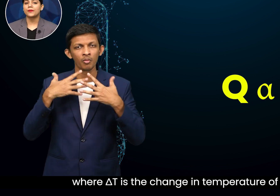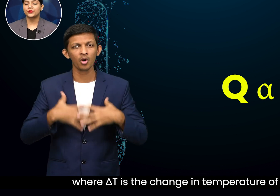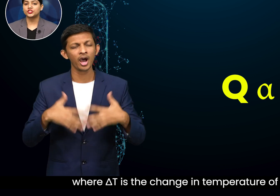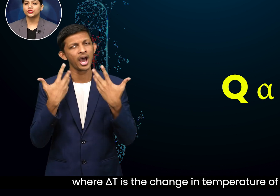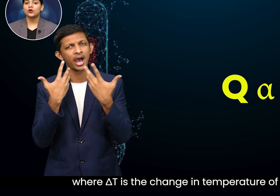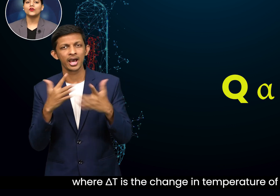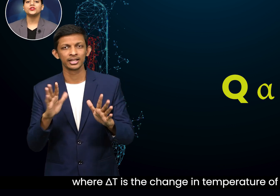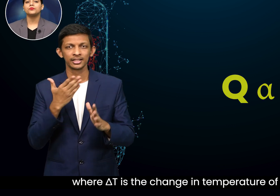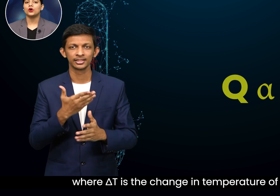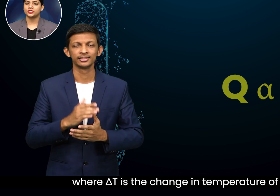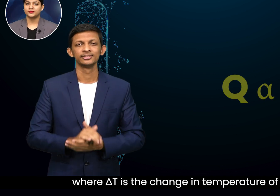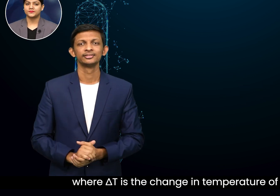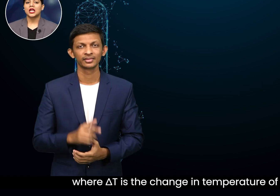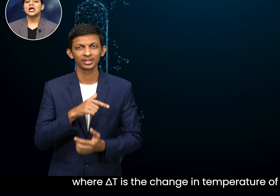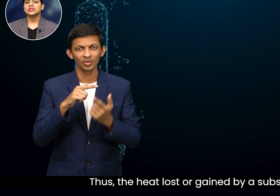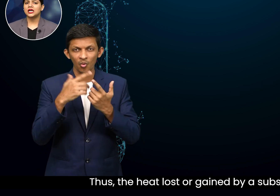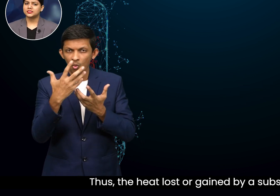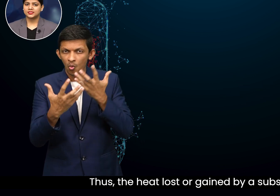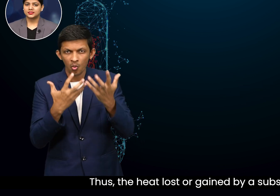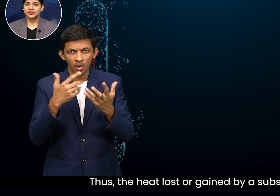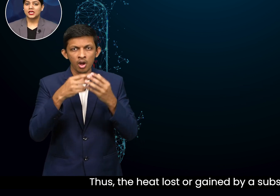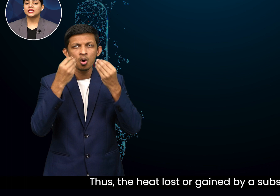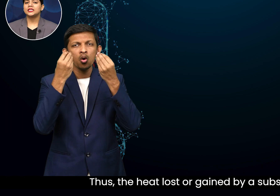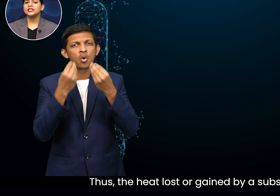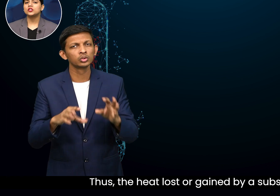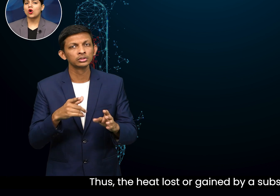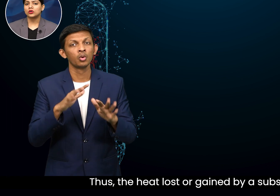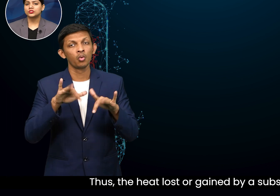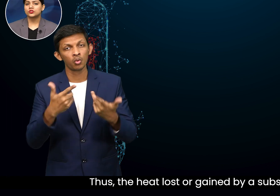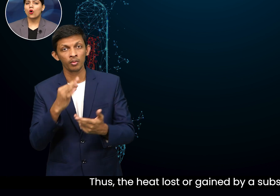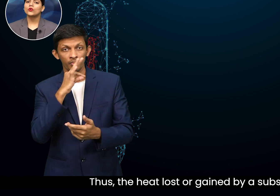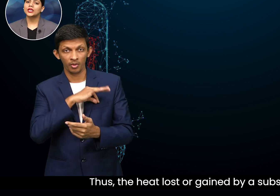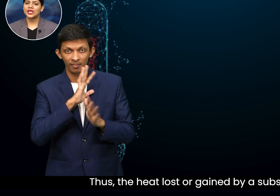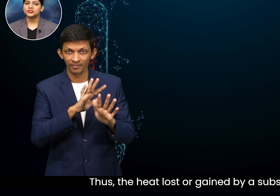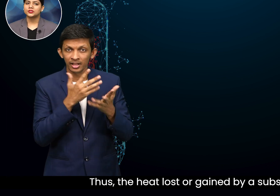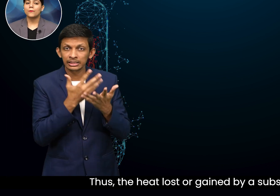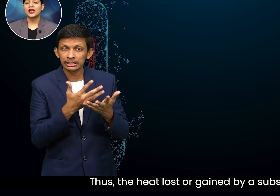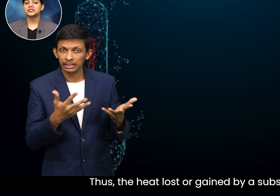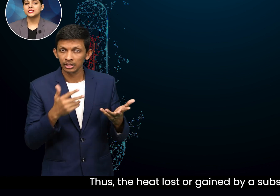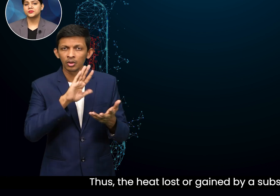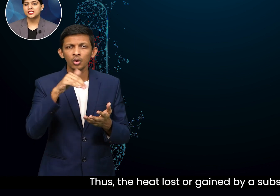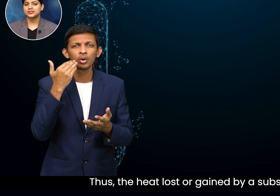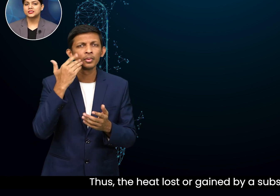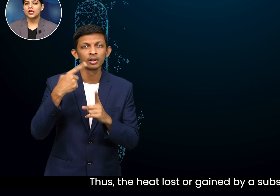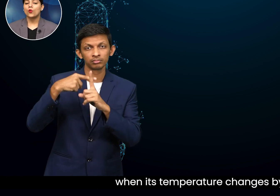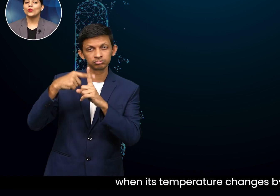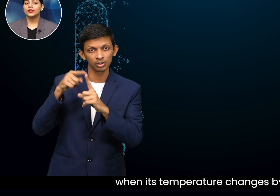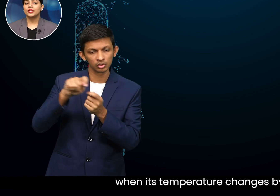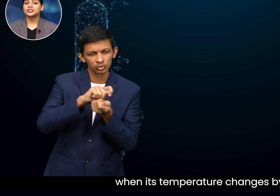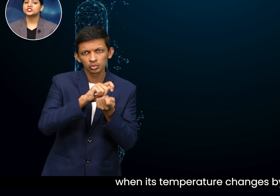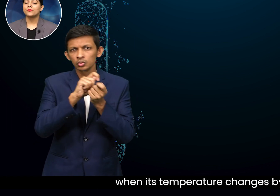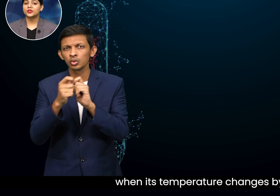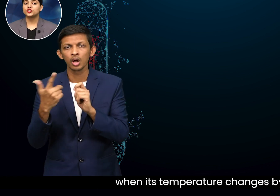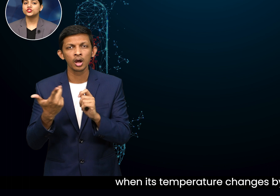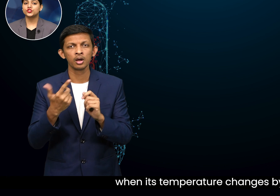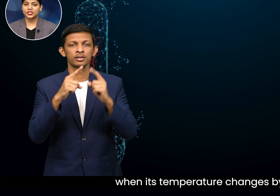in temperature of the body. Thus, the heat lost or gained by a substance when